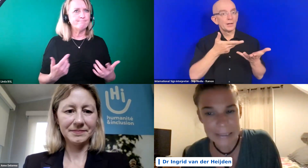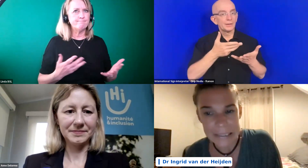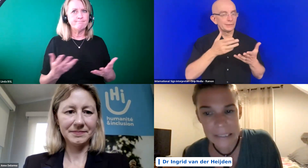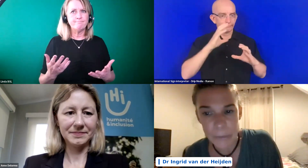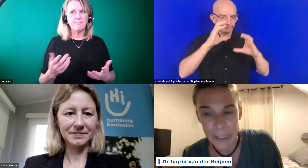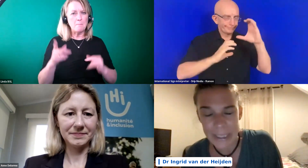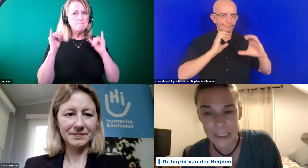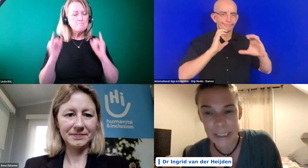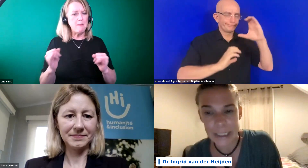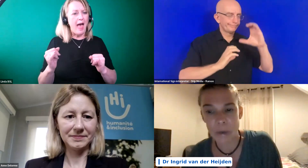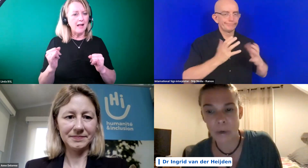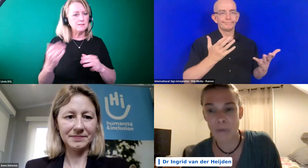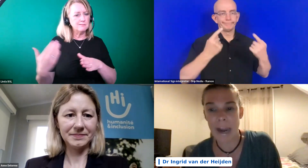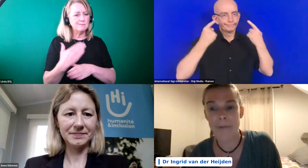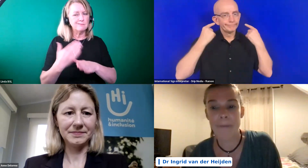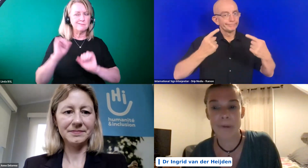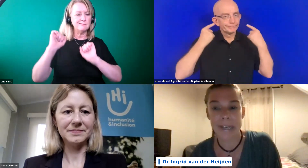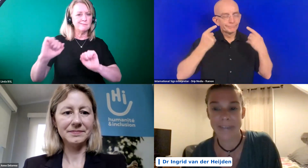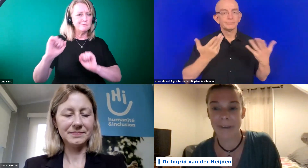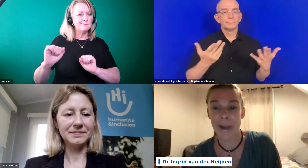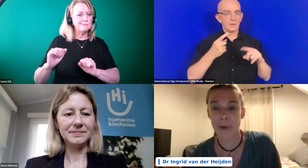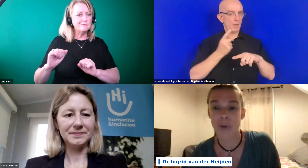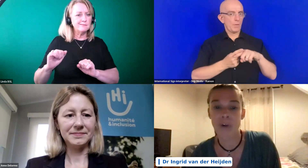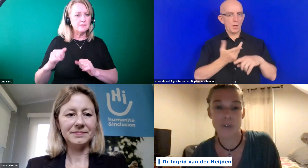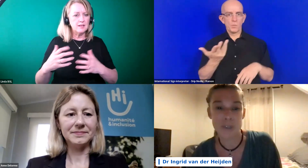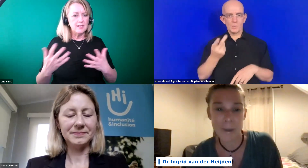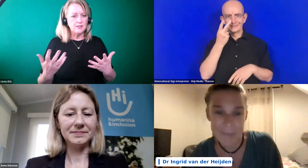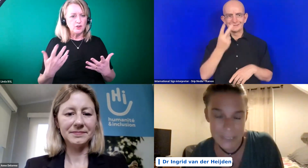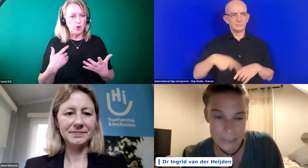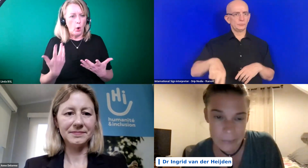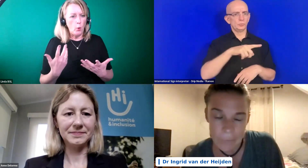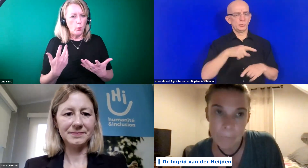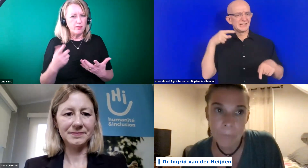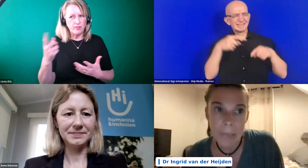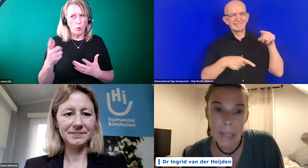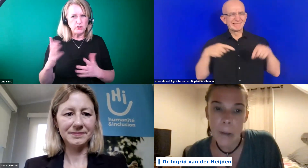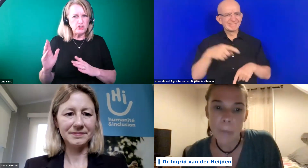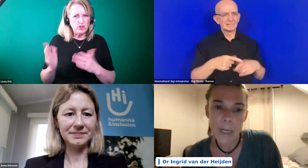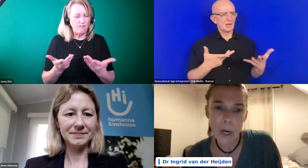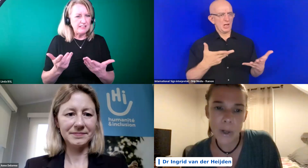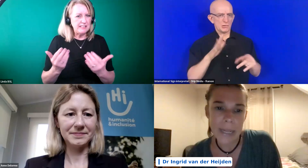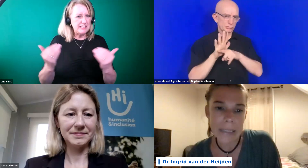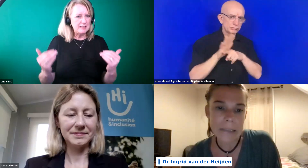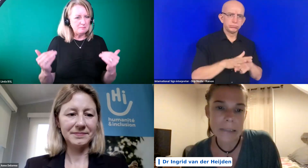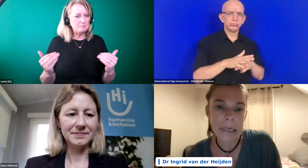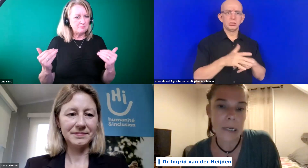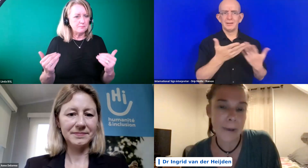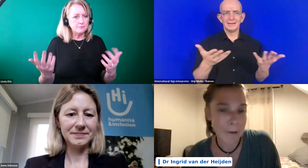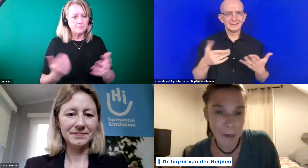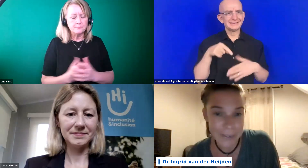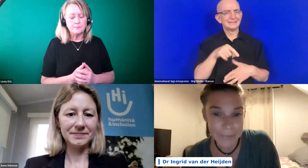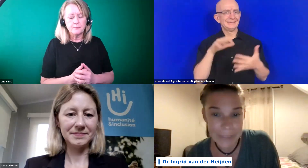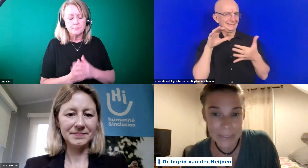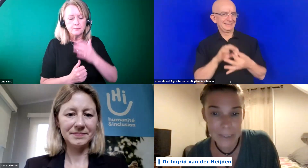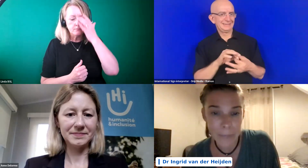coercive practices within sexual and reproductive health services. We know that a